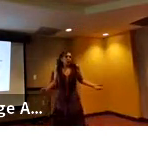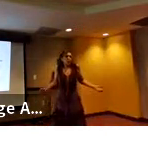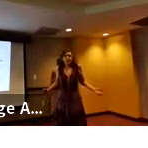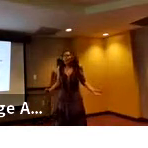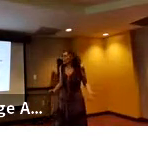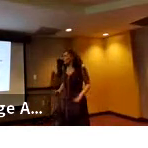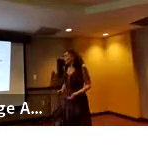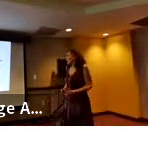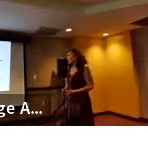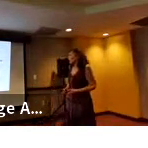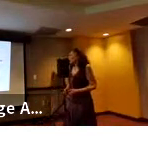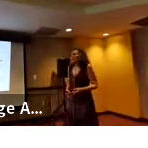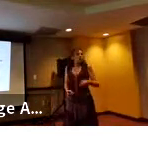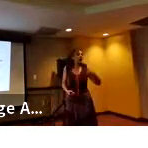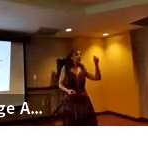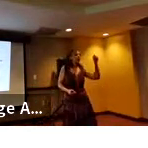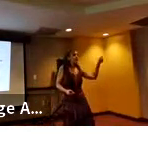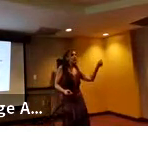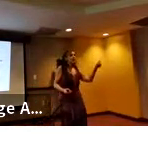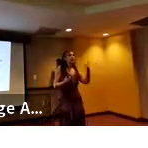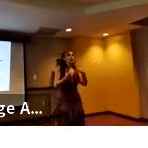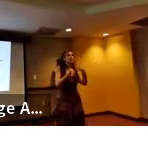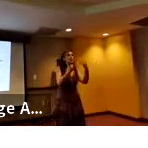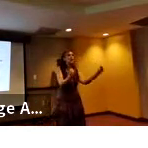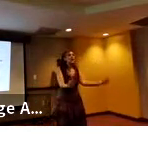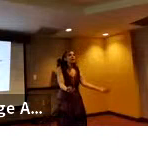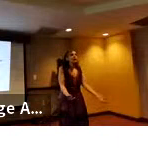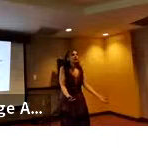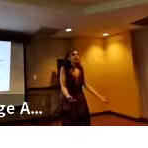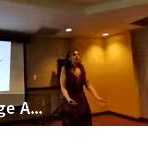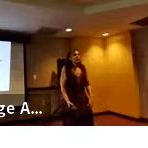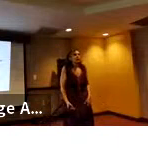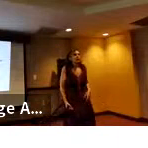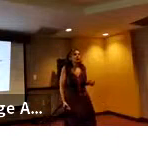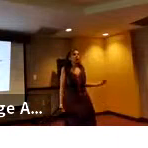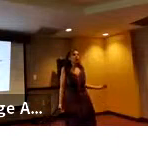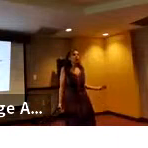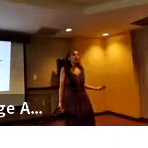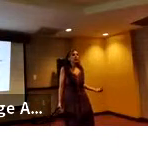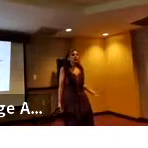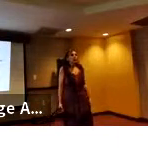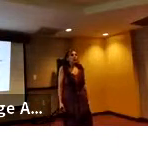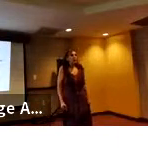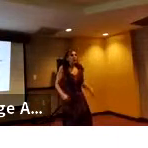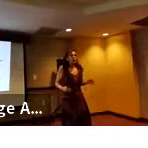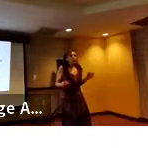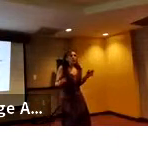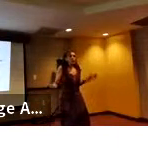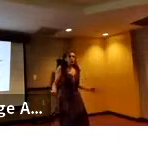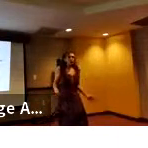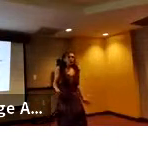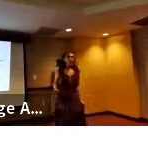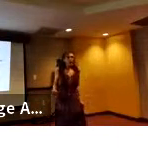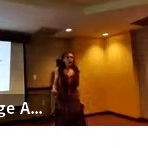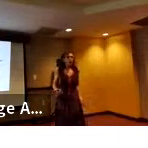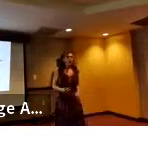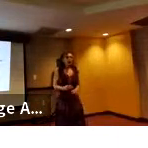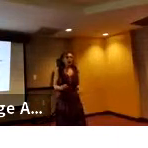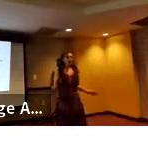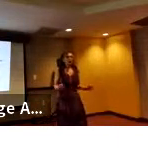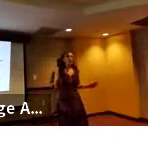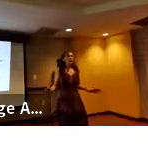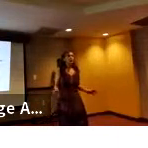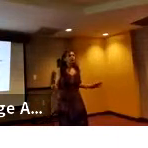then what is it? All right, this means we have differences in human language, whether they're spoken, whether they're use the